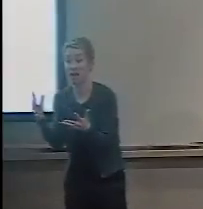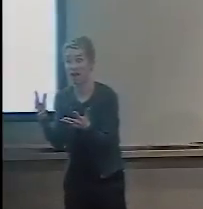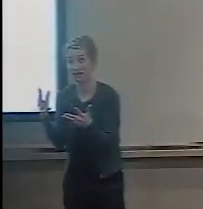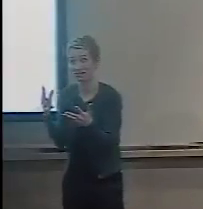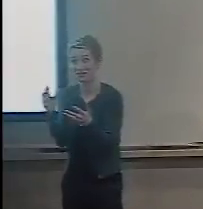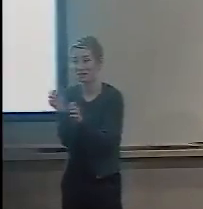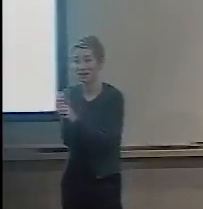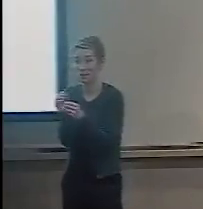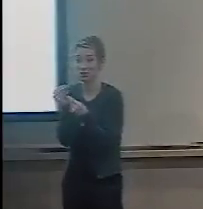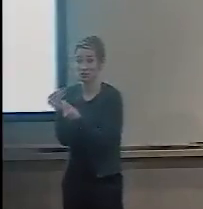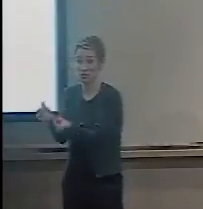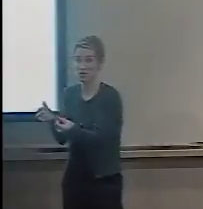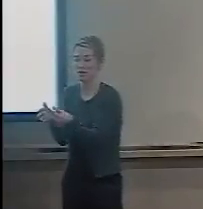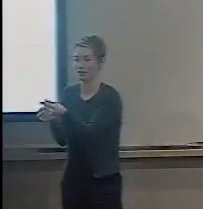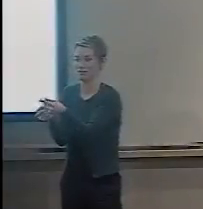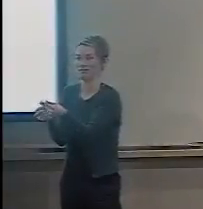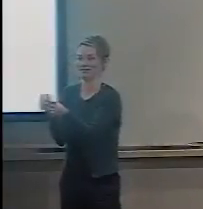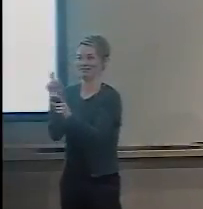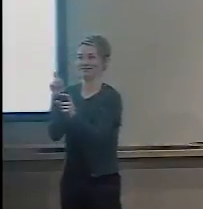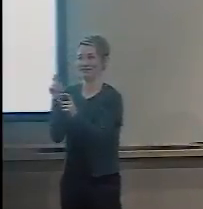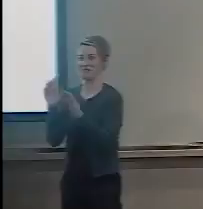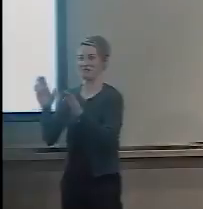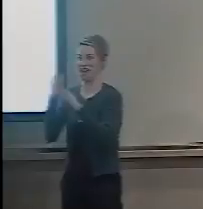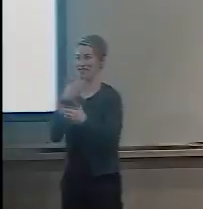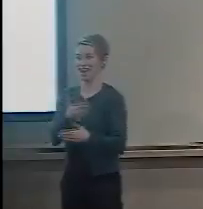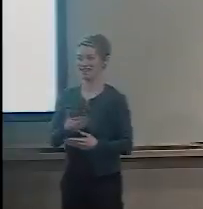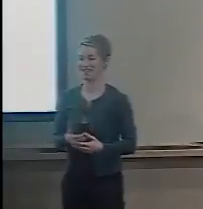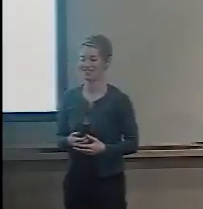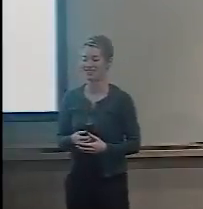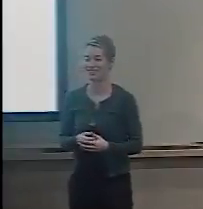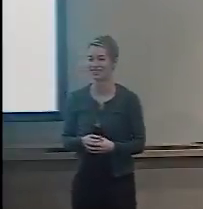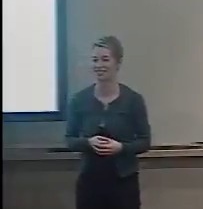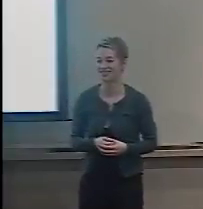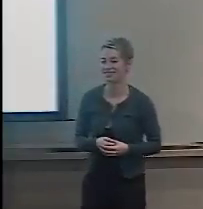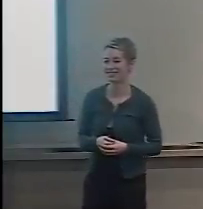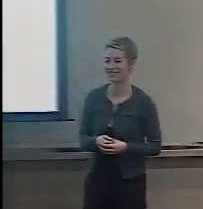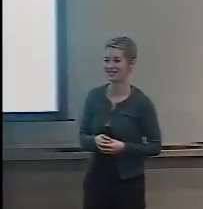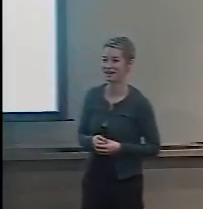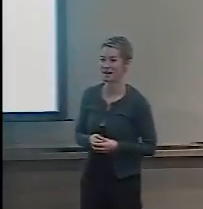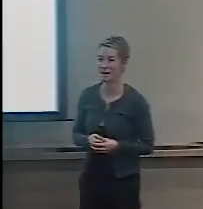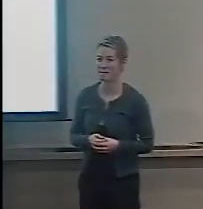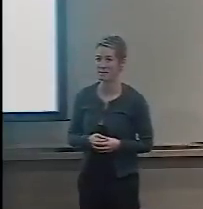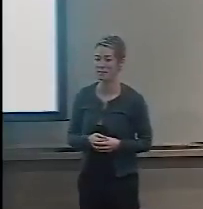smoother, make it more smoother. Great, well, thank you.